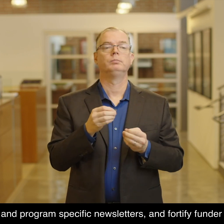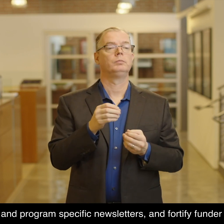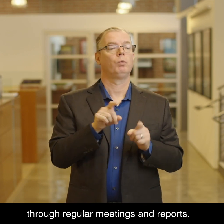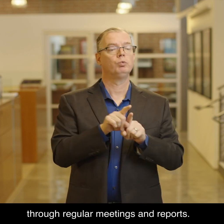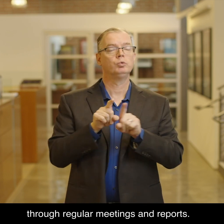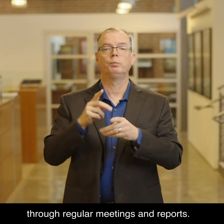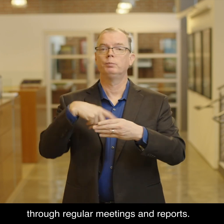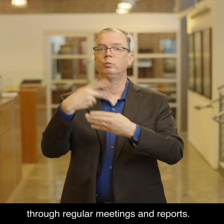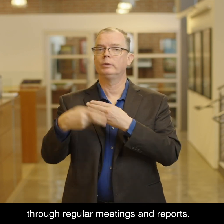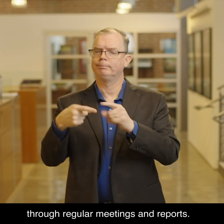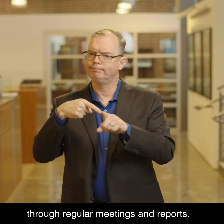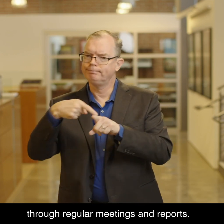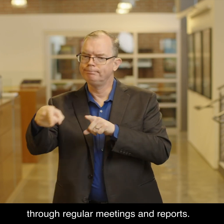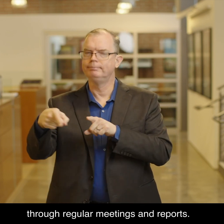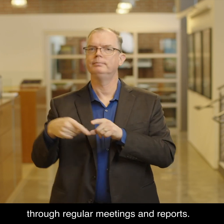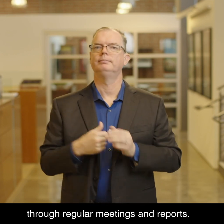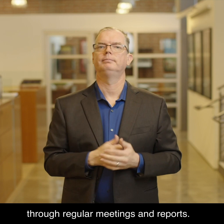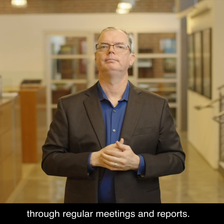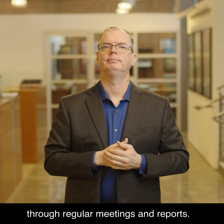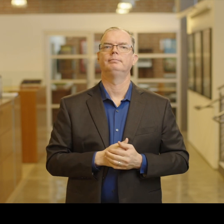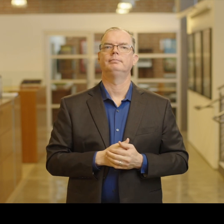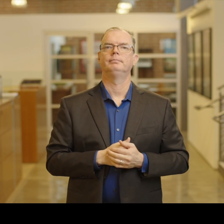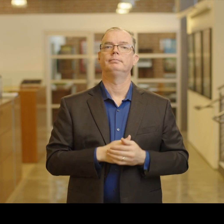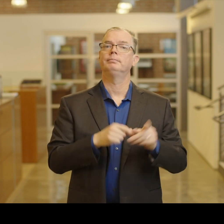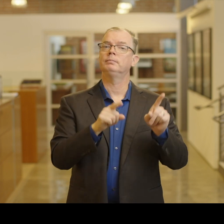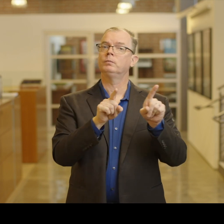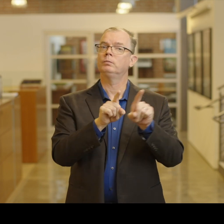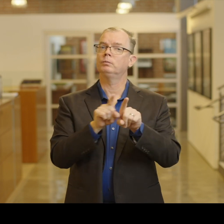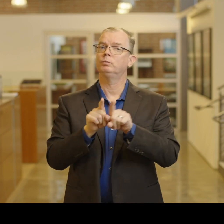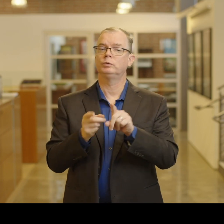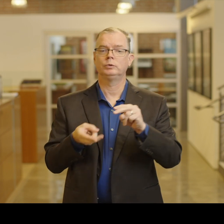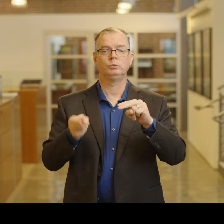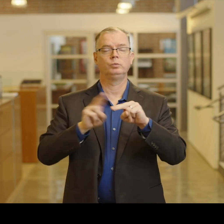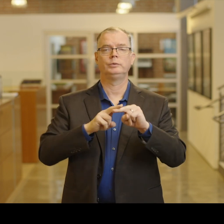relationships through regular meetings and reports.